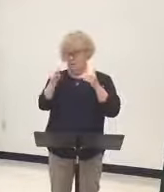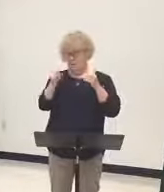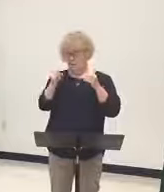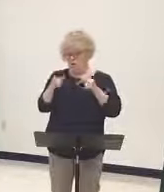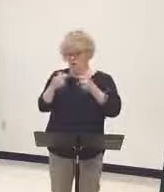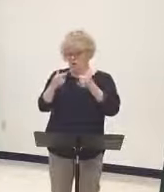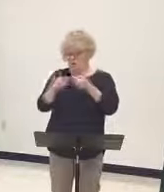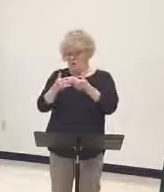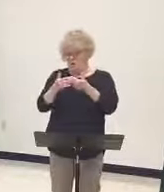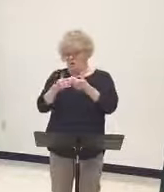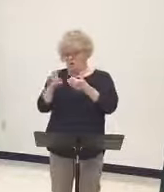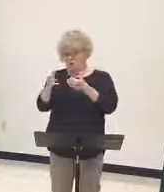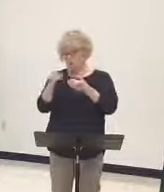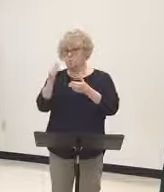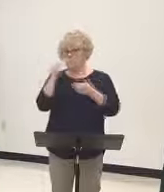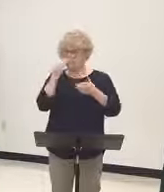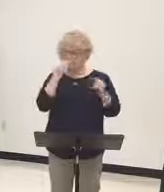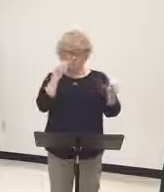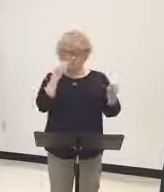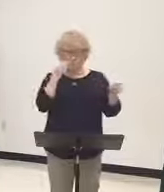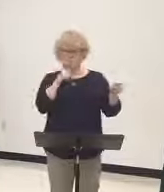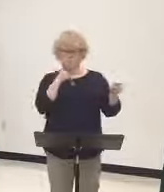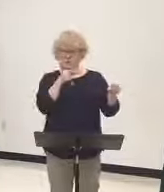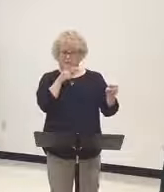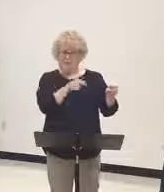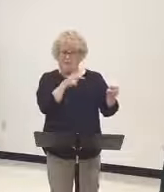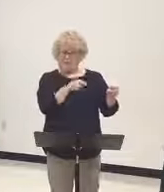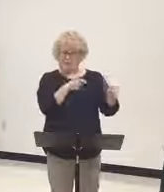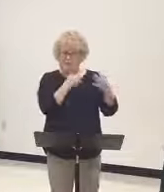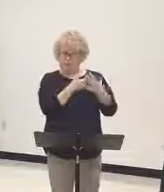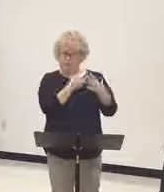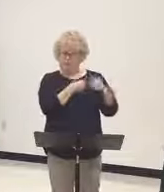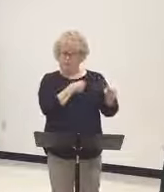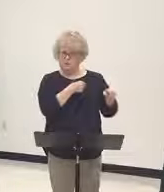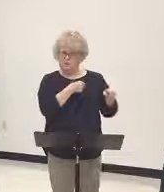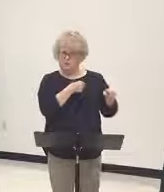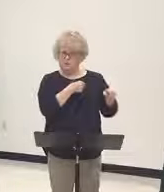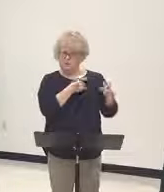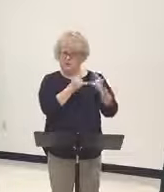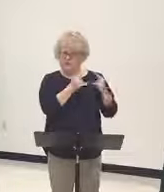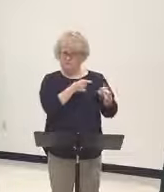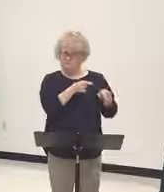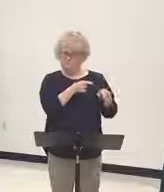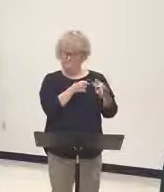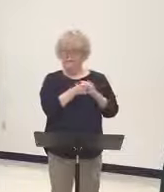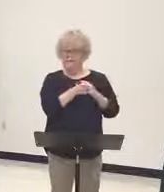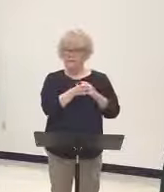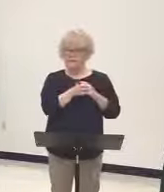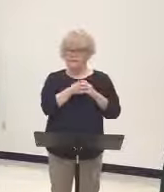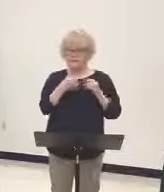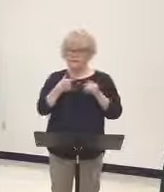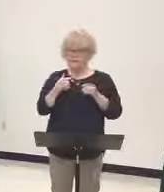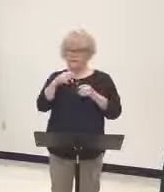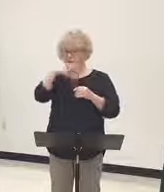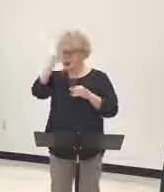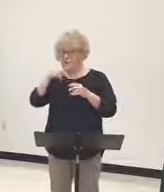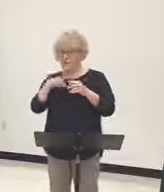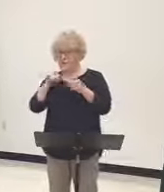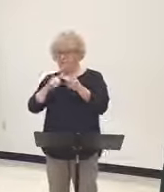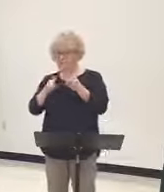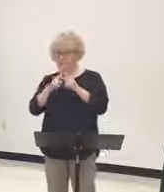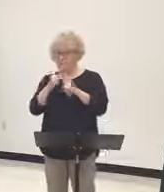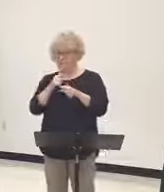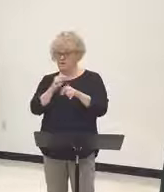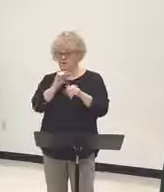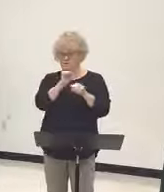in the vicinity who knew that there were priests in the camps. And they had friends who